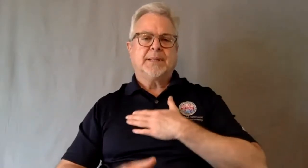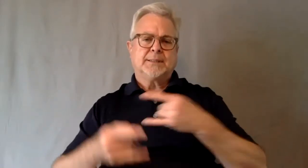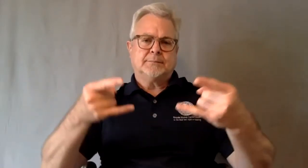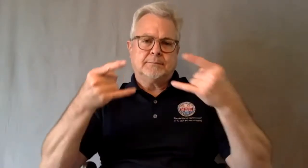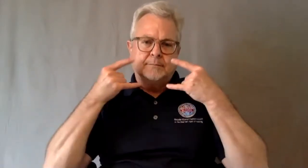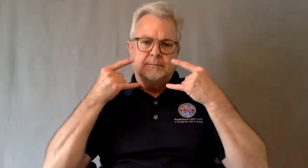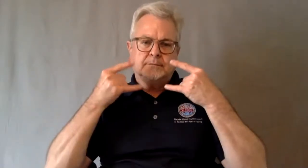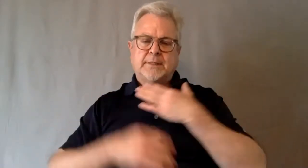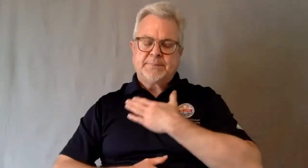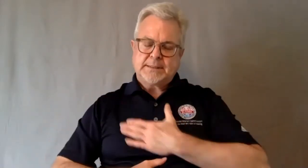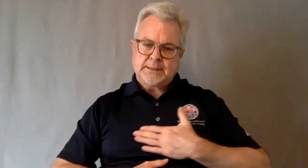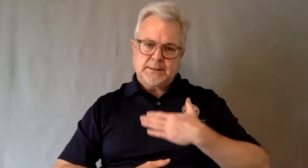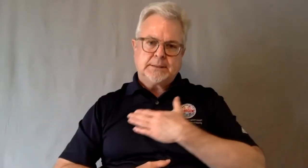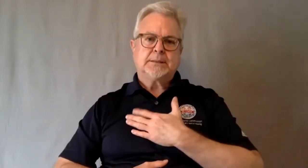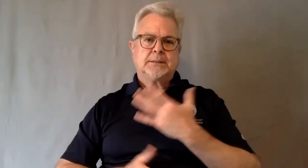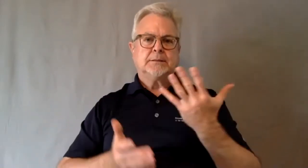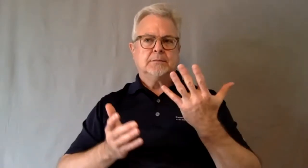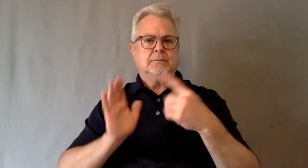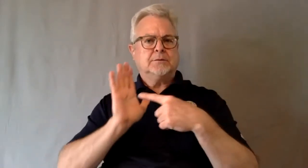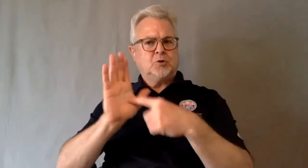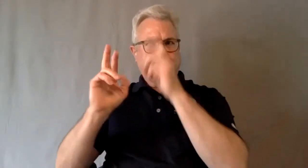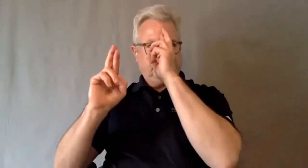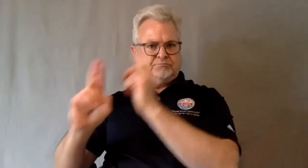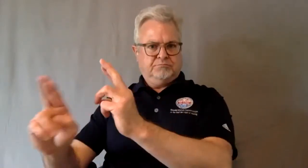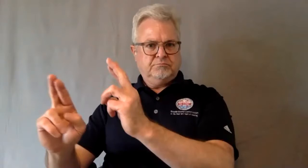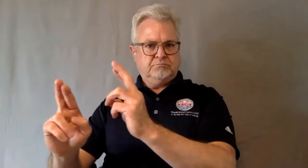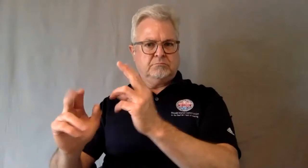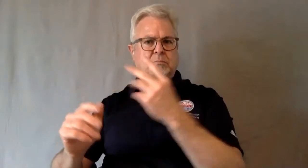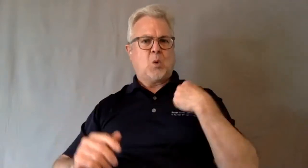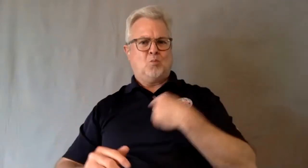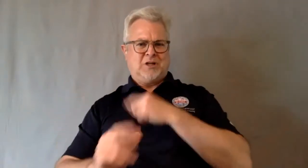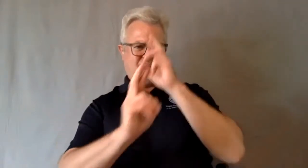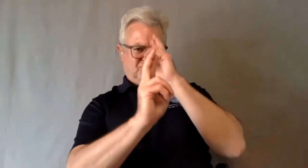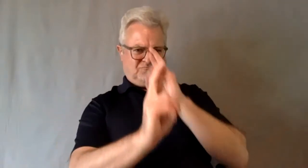CDC, ask you to continue to wear a mask, please, and show respect.